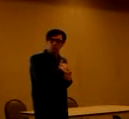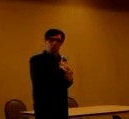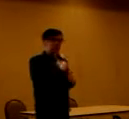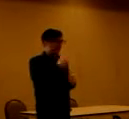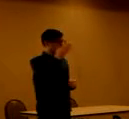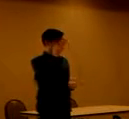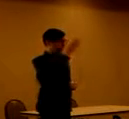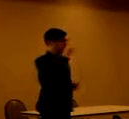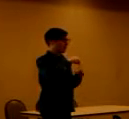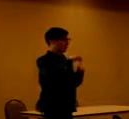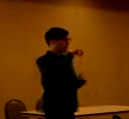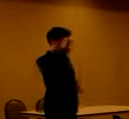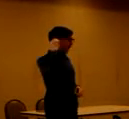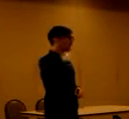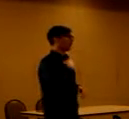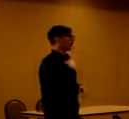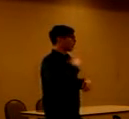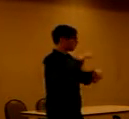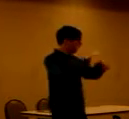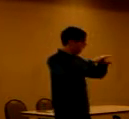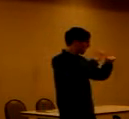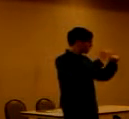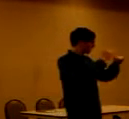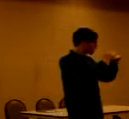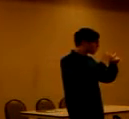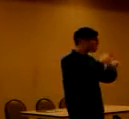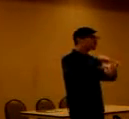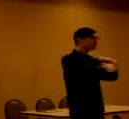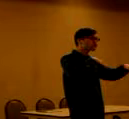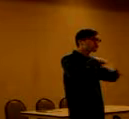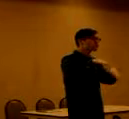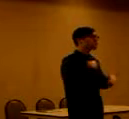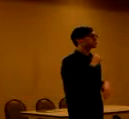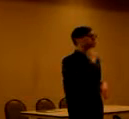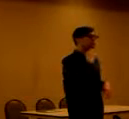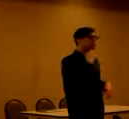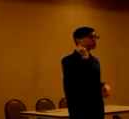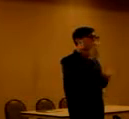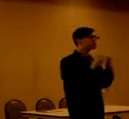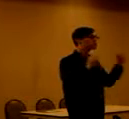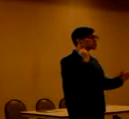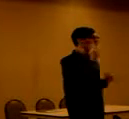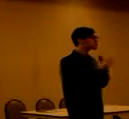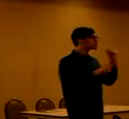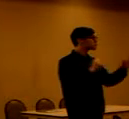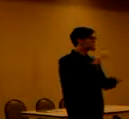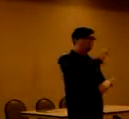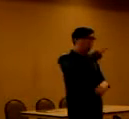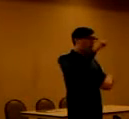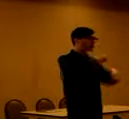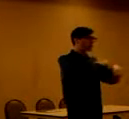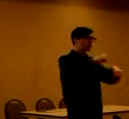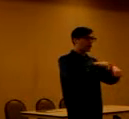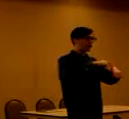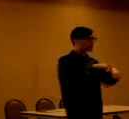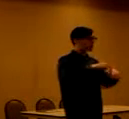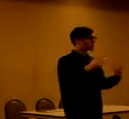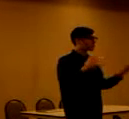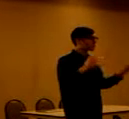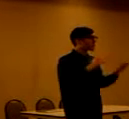It's important, the attitude. When I was in Gallaudet and I was on campus, I signed all the time. I